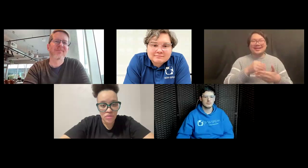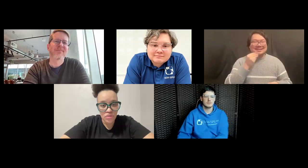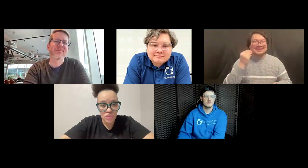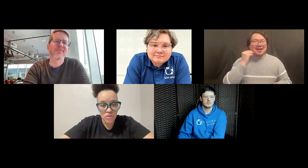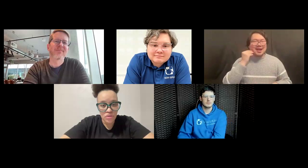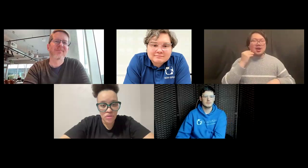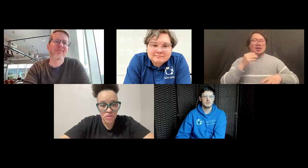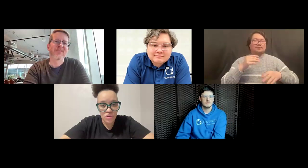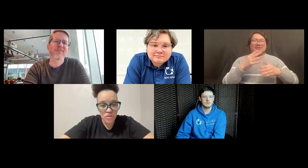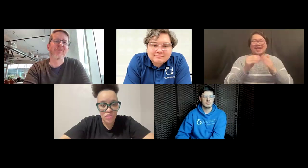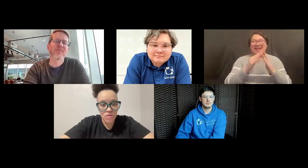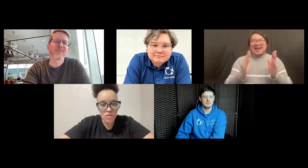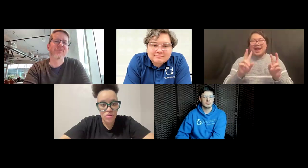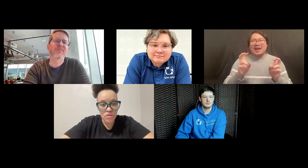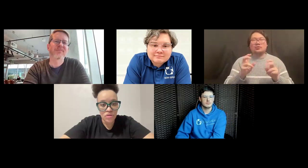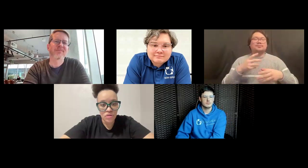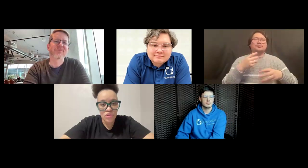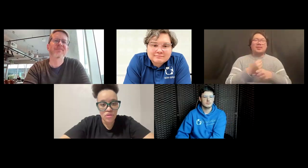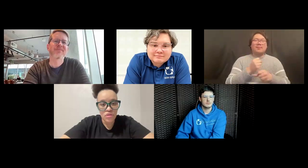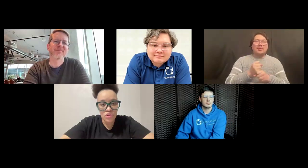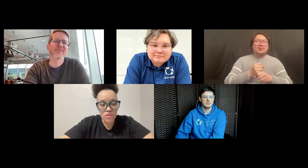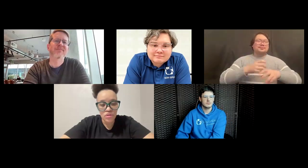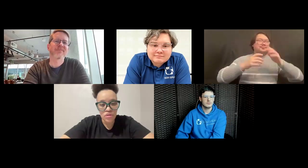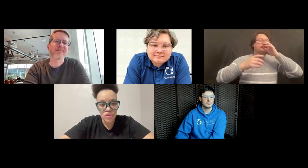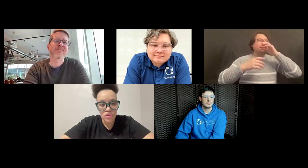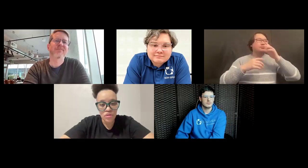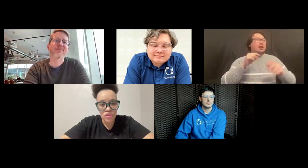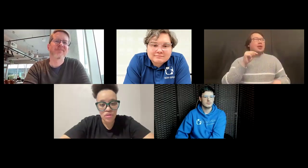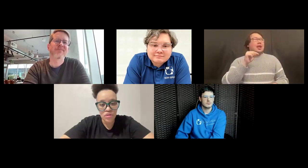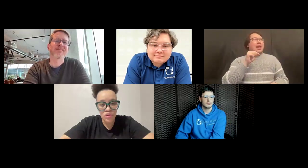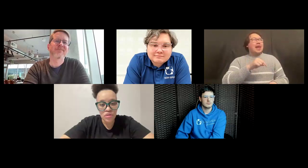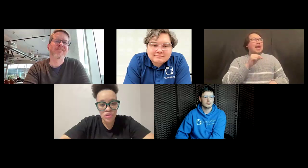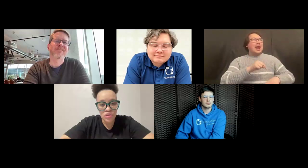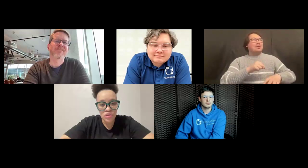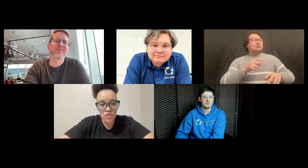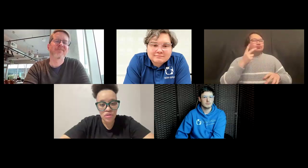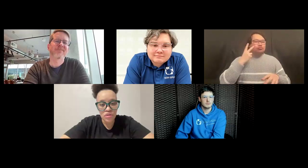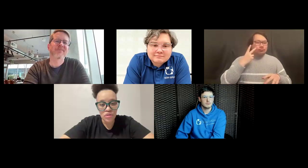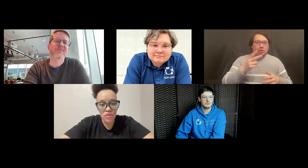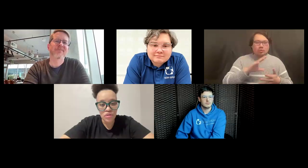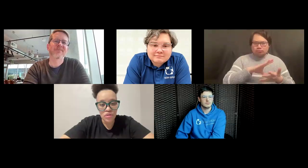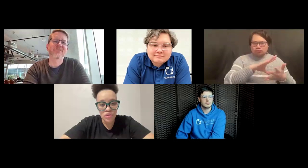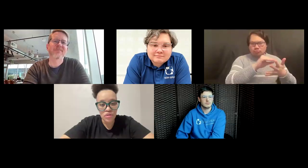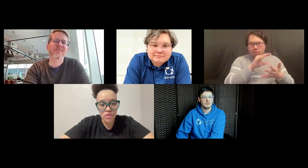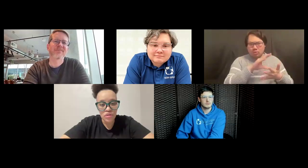It's completely, in-house, essentially, what we produce.